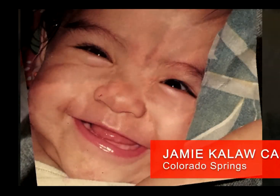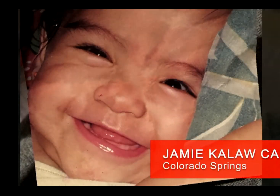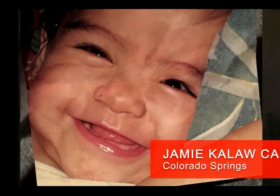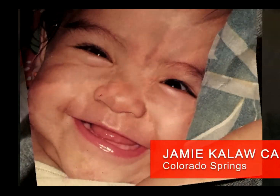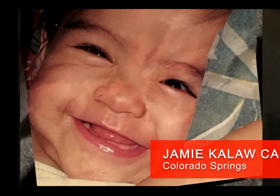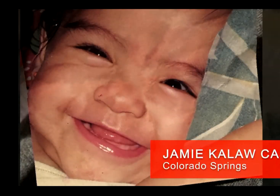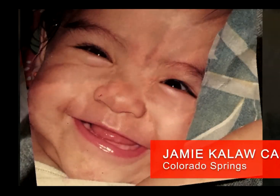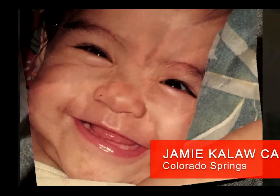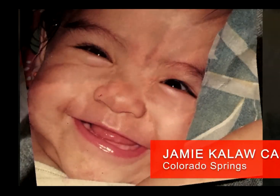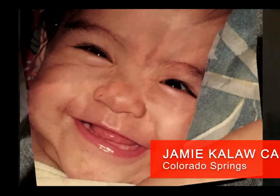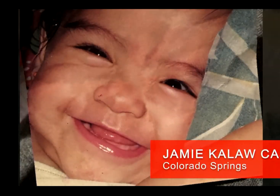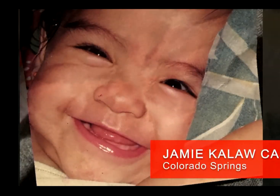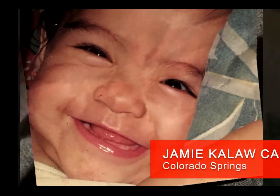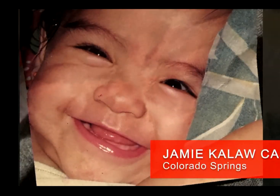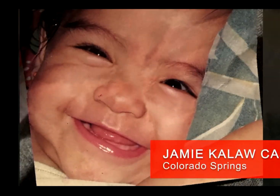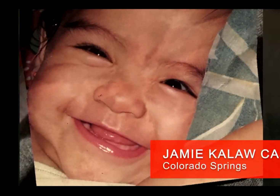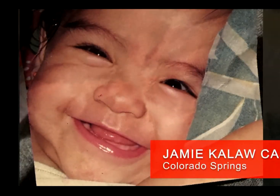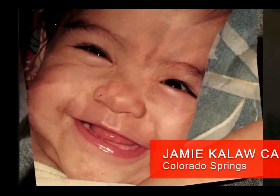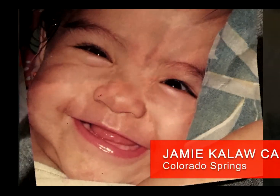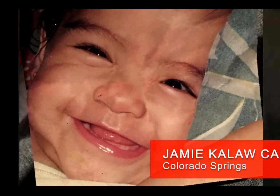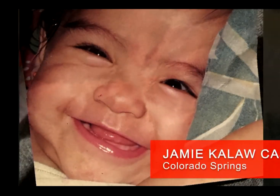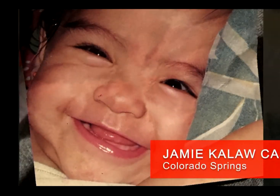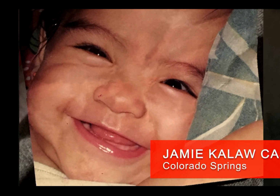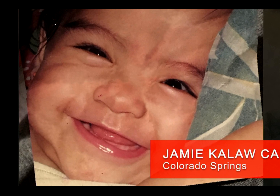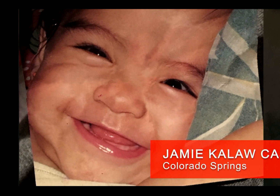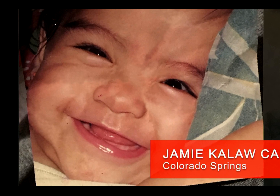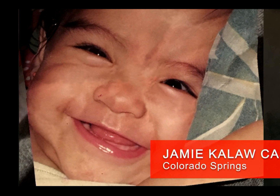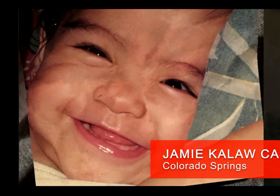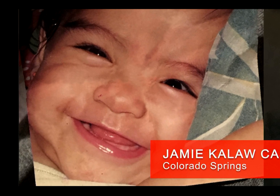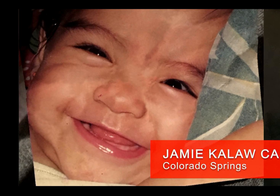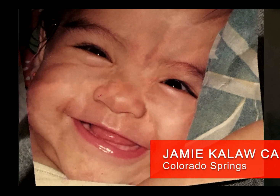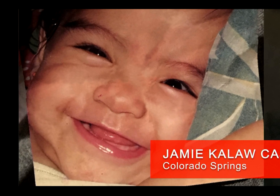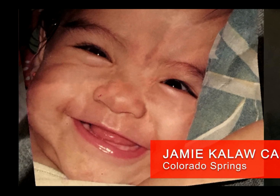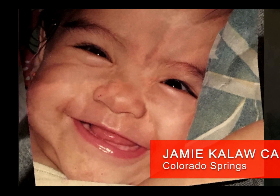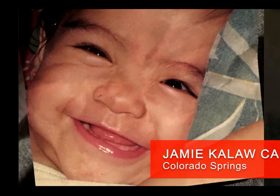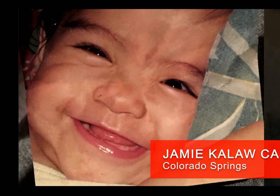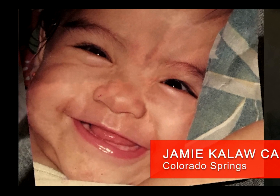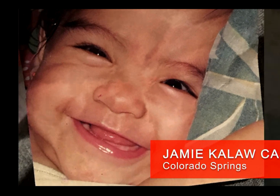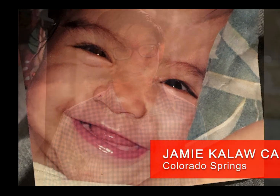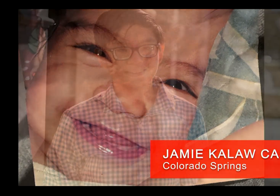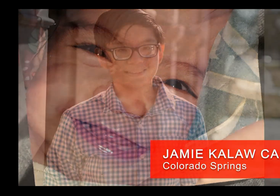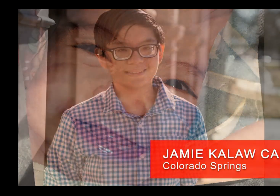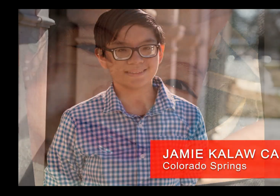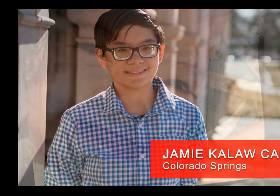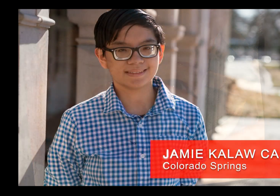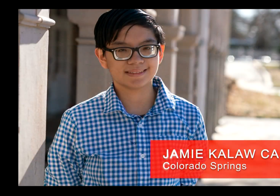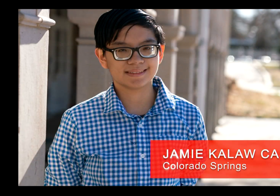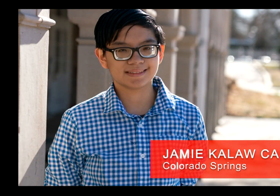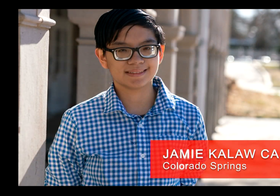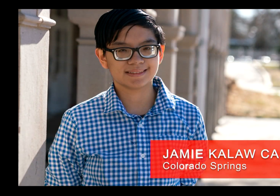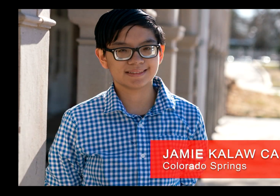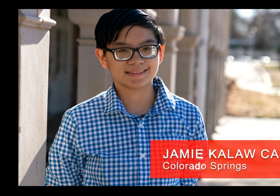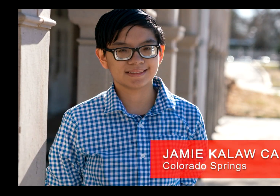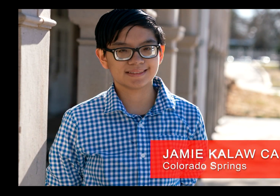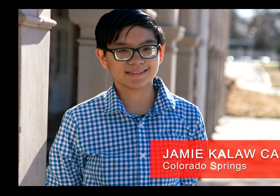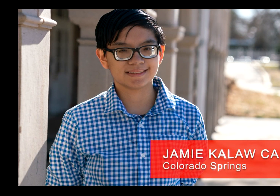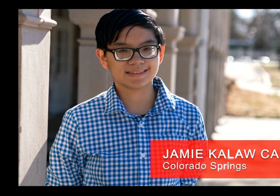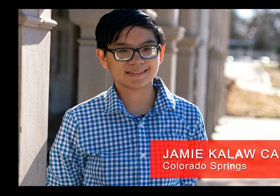Jamie Kalakahumban, Colorado Springs. A close-up picture of Jamie smiling and looking at the camera fades into Jamie's senior picture of him